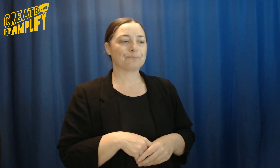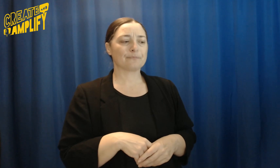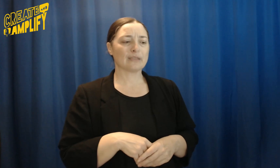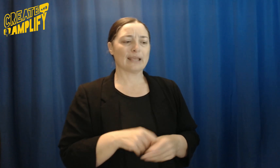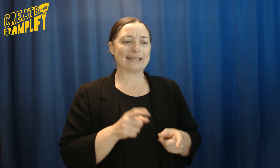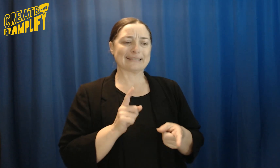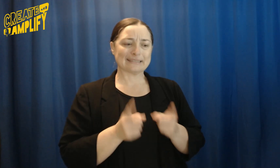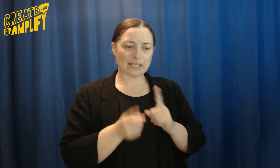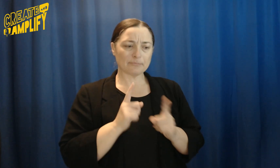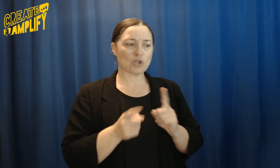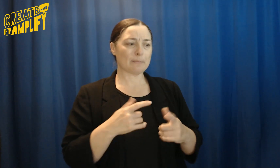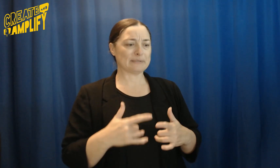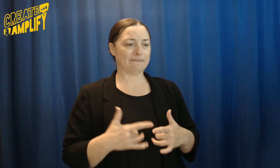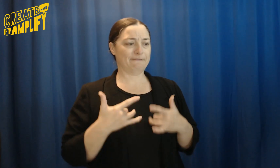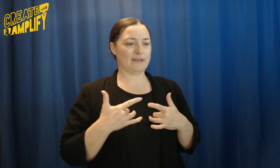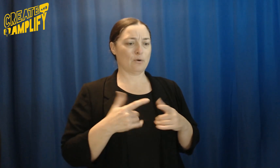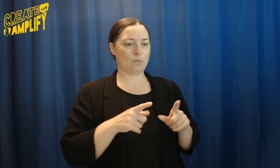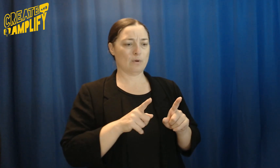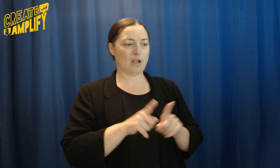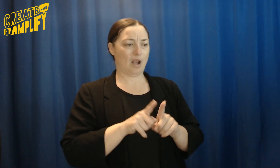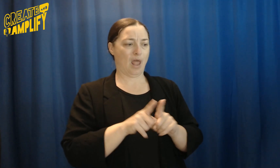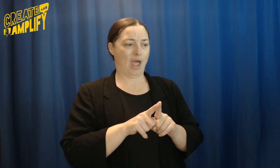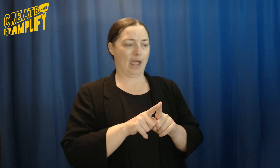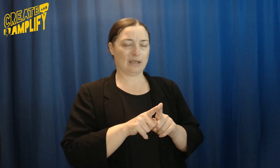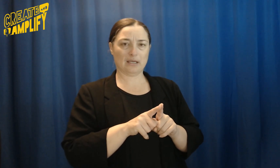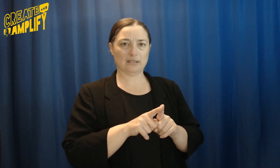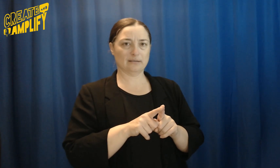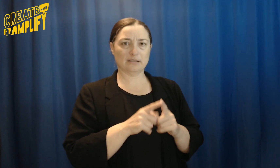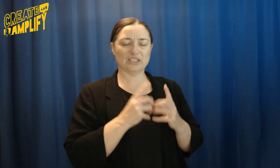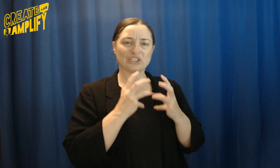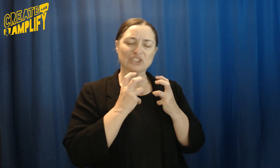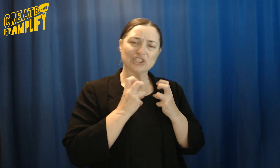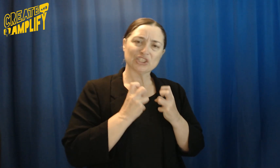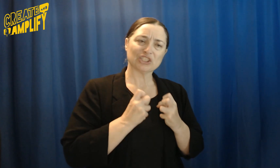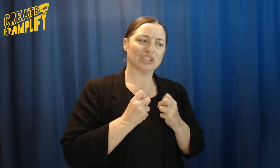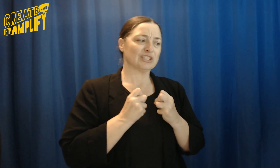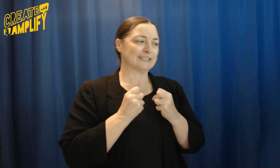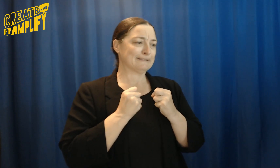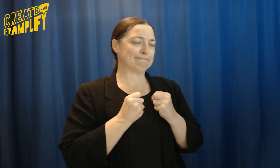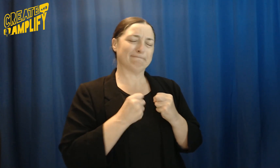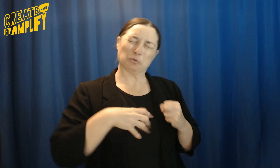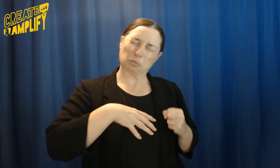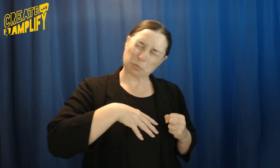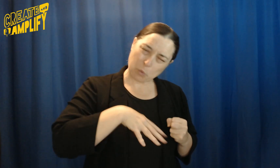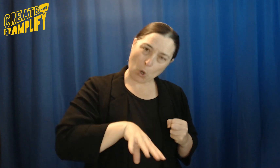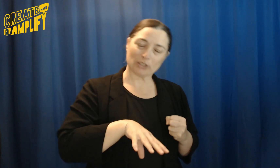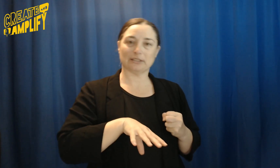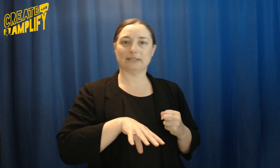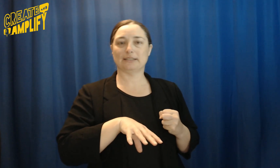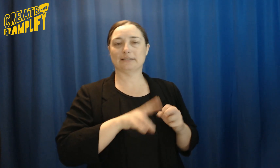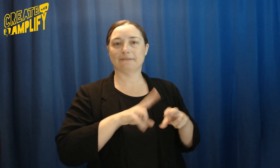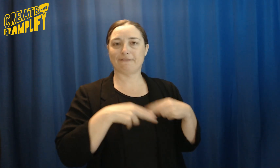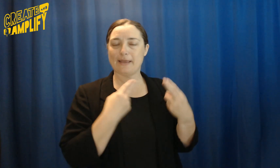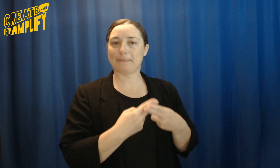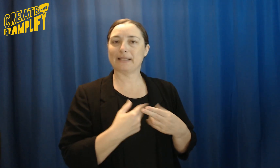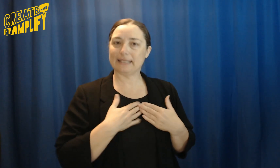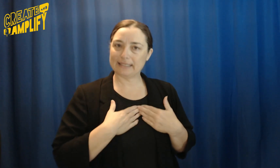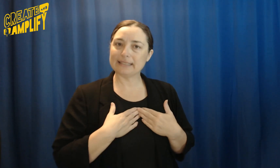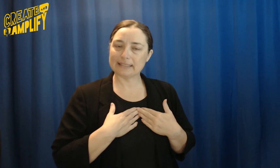felt like it was going to kill me, the depth of wanting I had to parent.